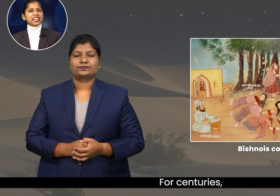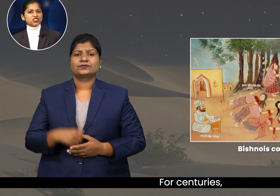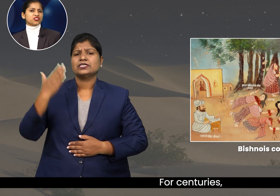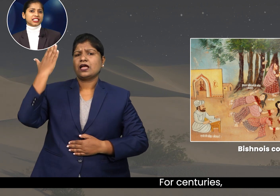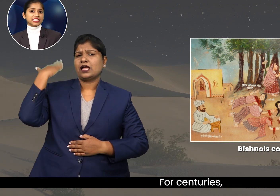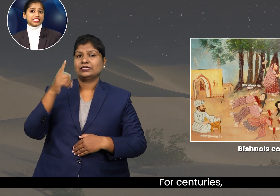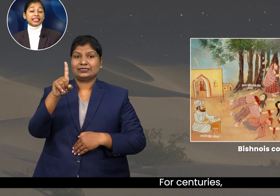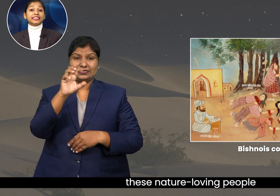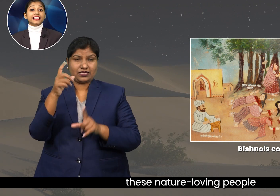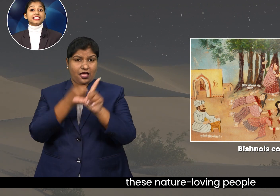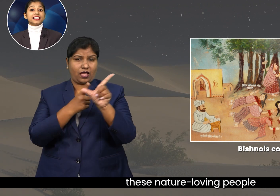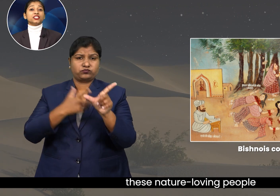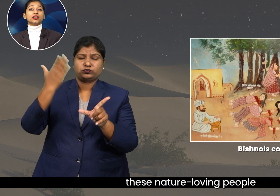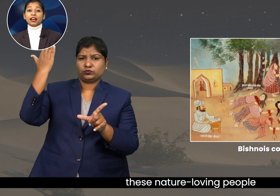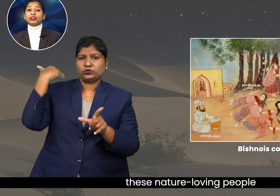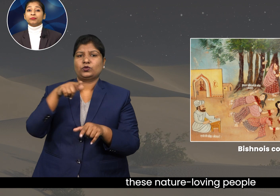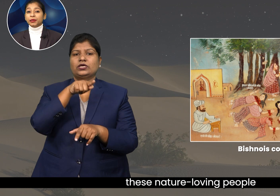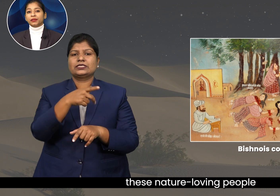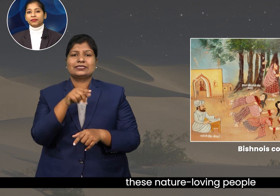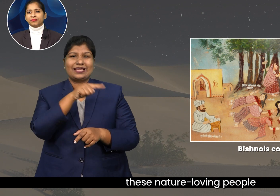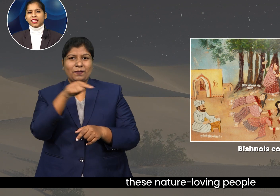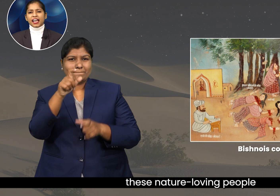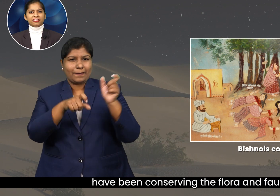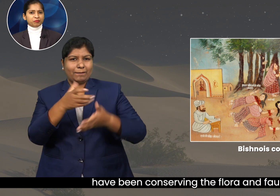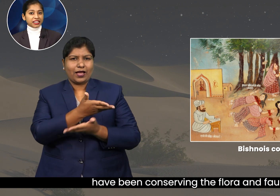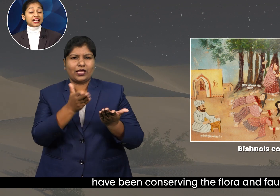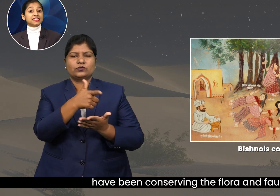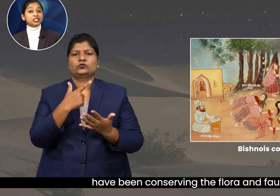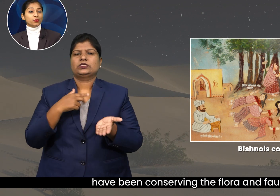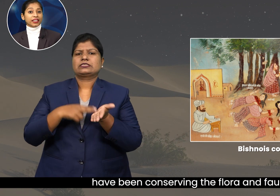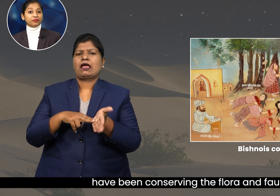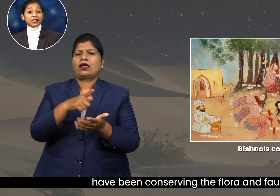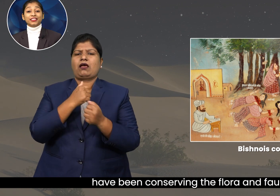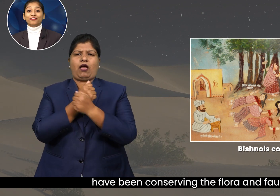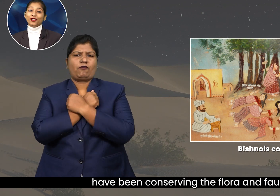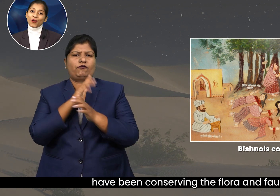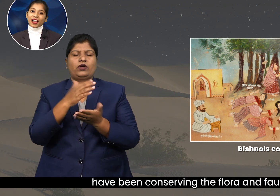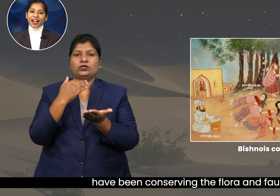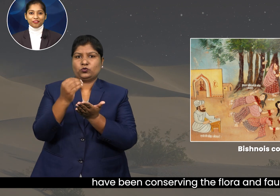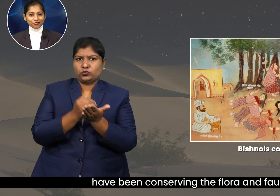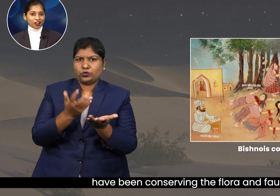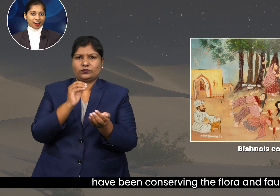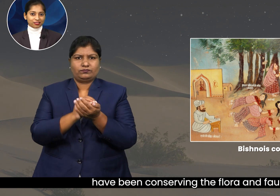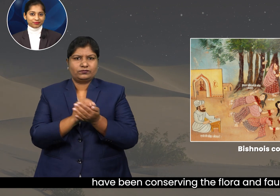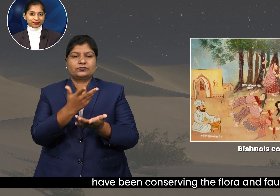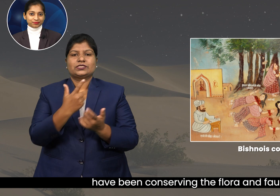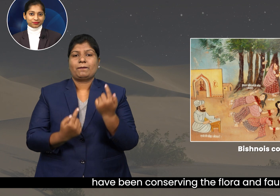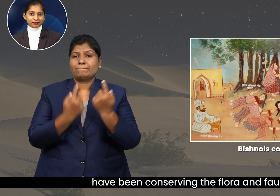For centuries, these nature-loving people have been conserving the flora and